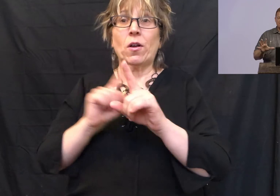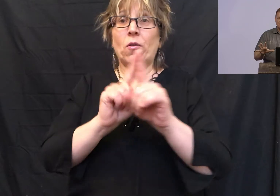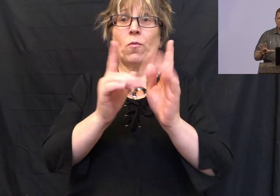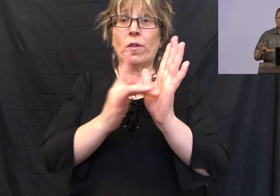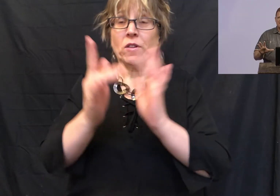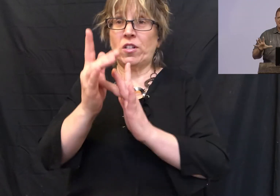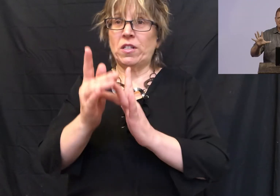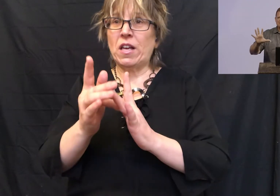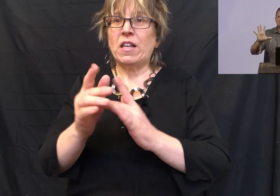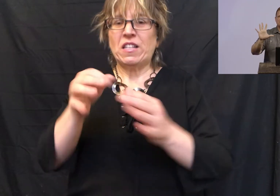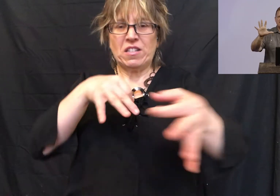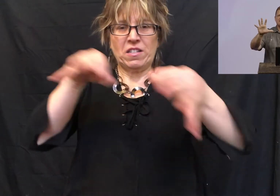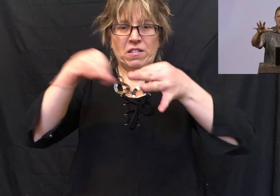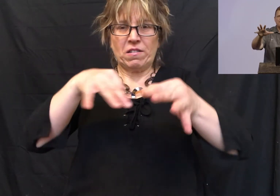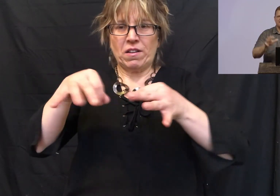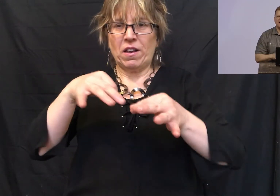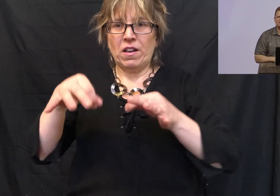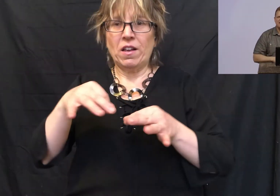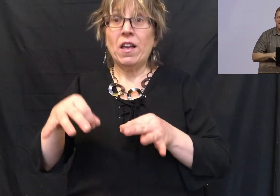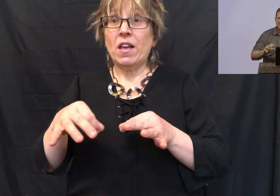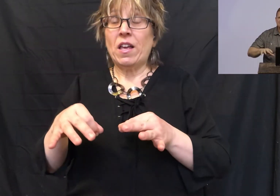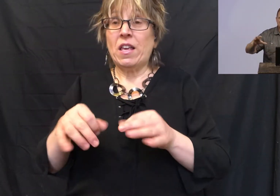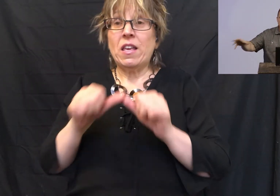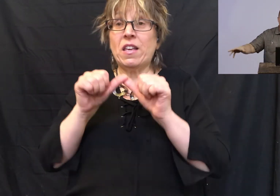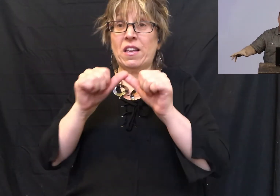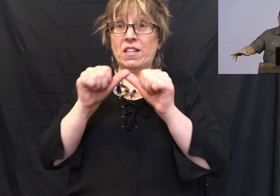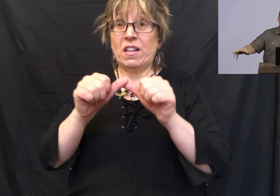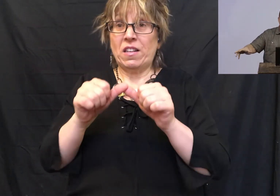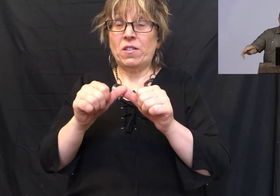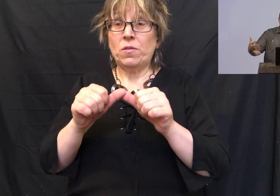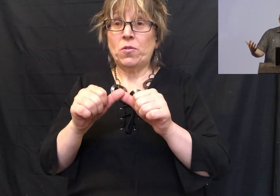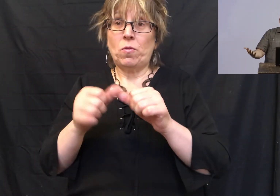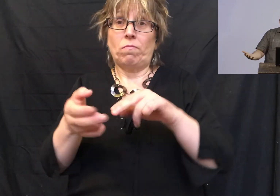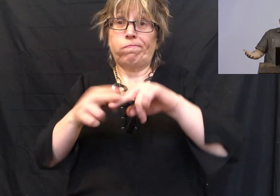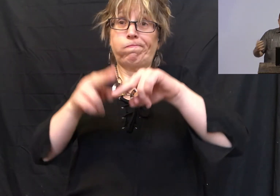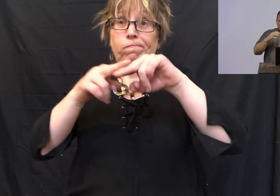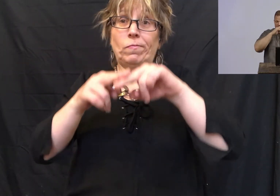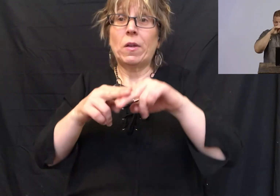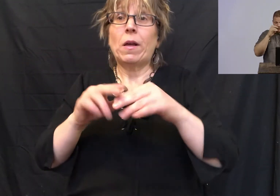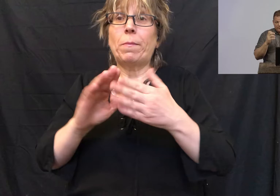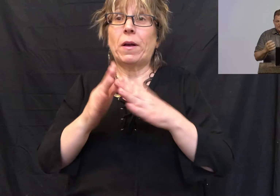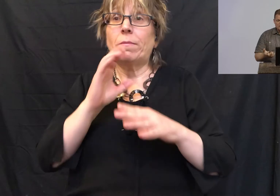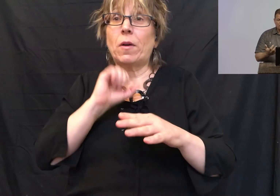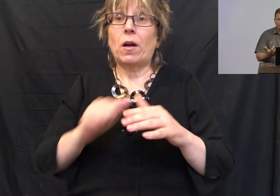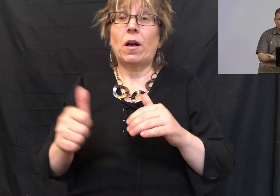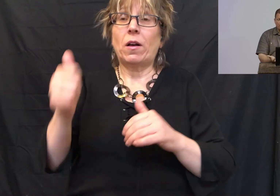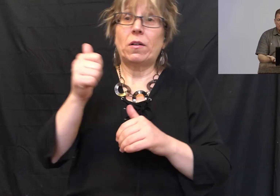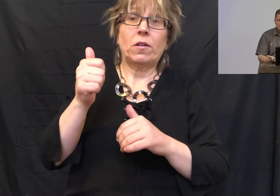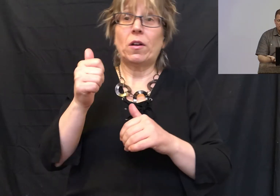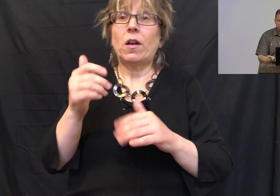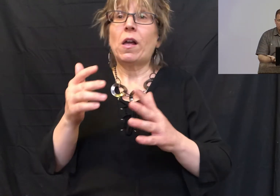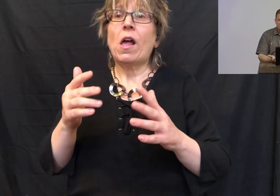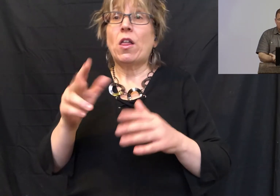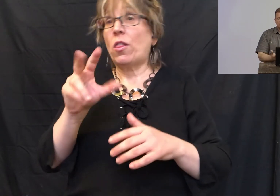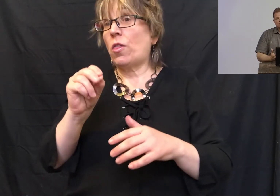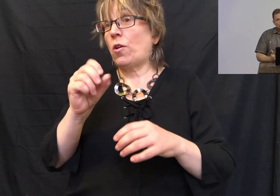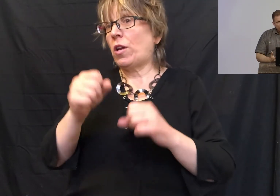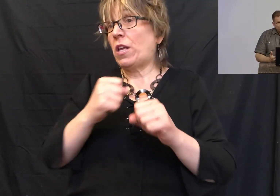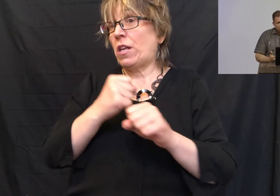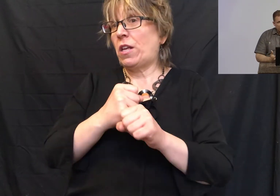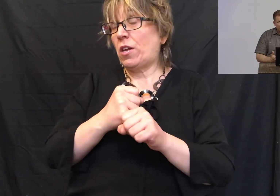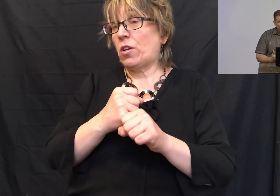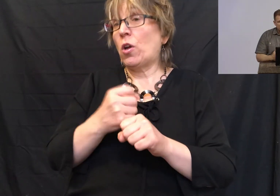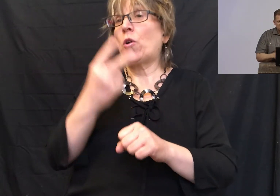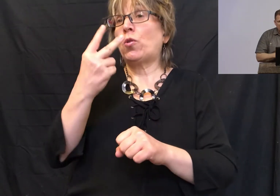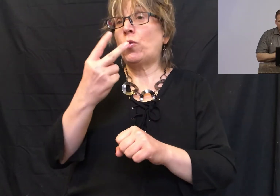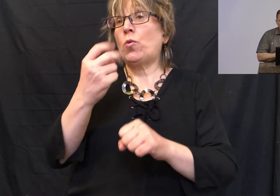rebellion, have you noticed he just keeps kicking it up a notch as he gets older? And then he's been following Jesus for 30 years. It's 2